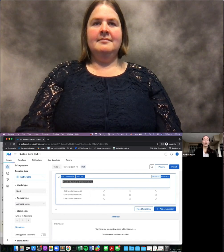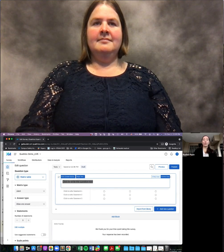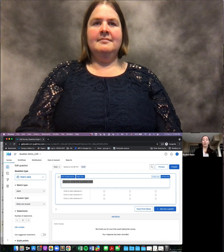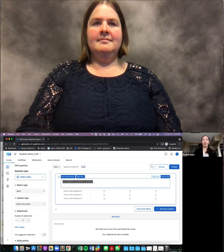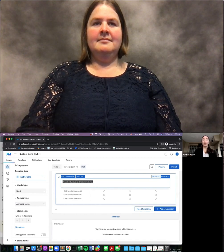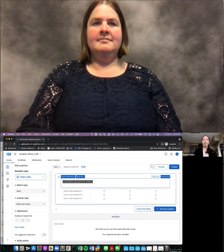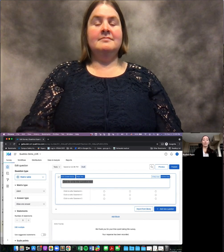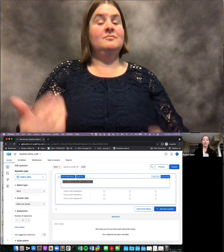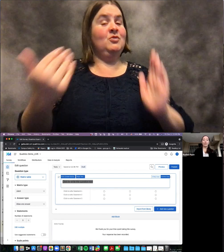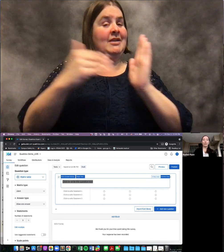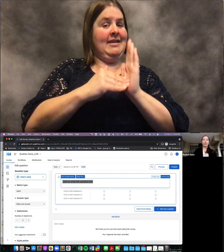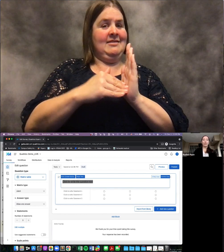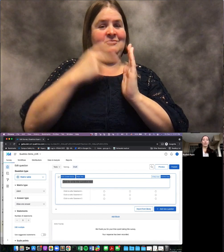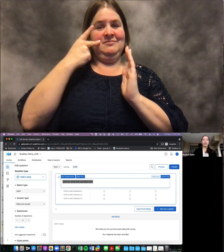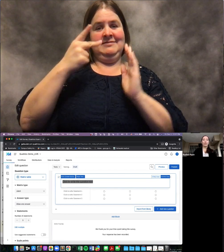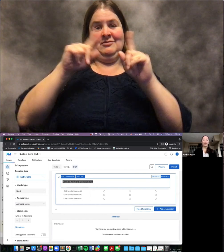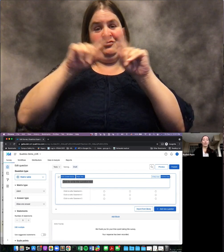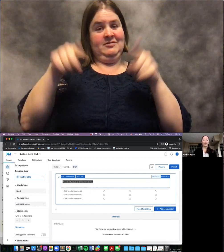So again,